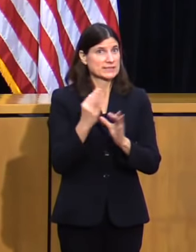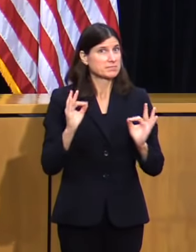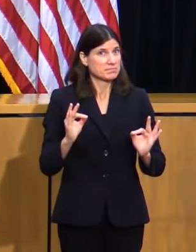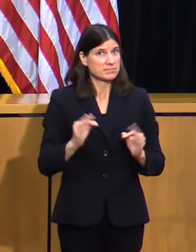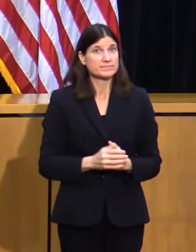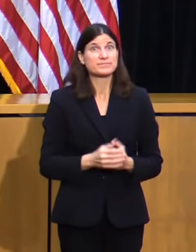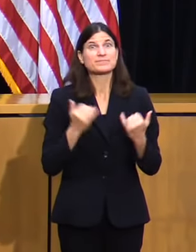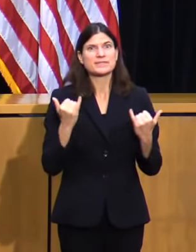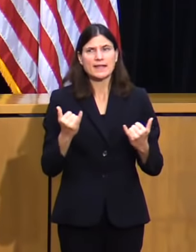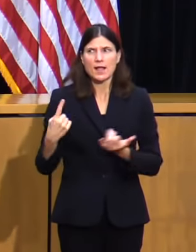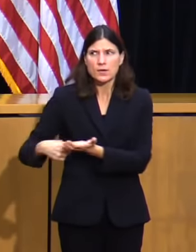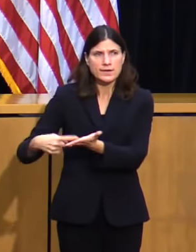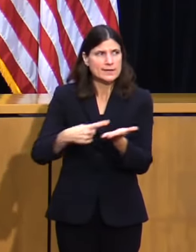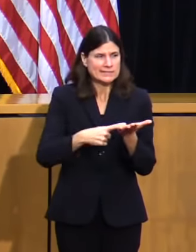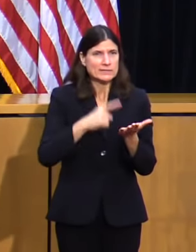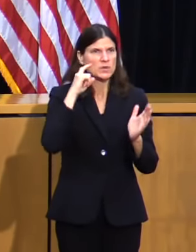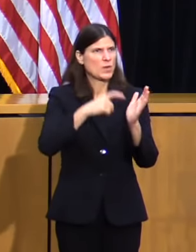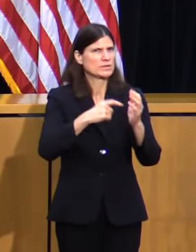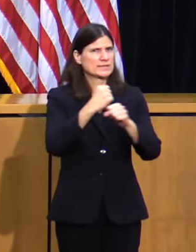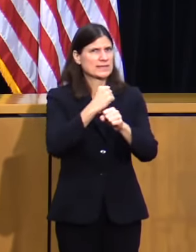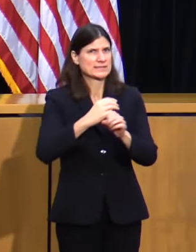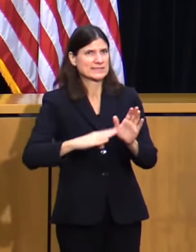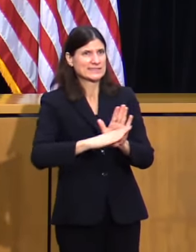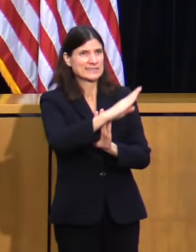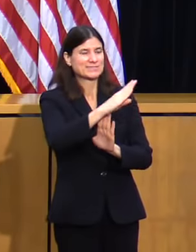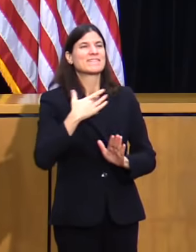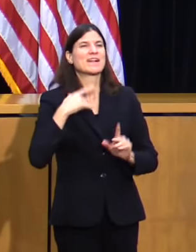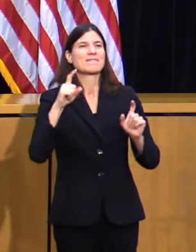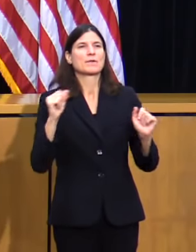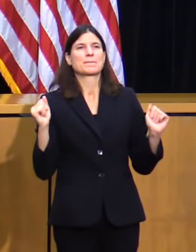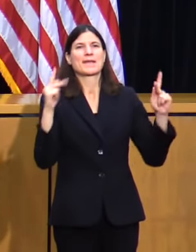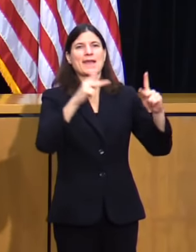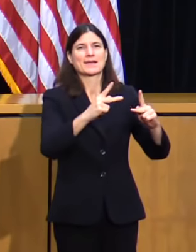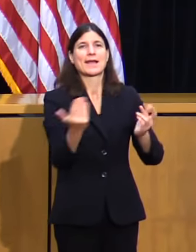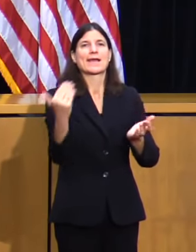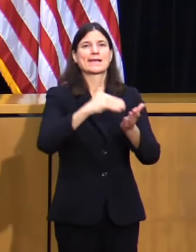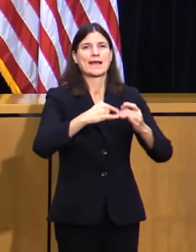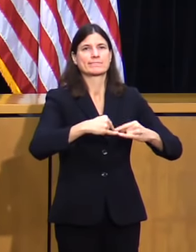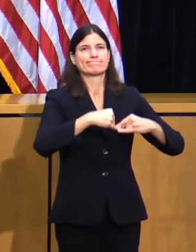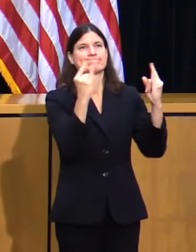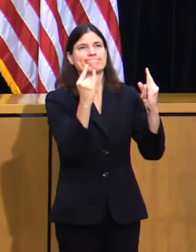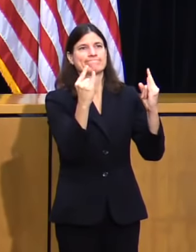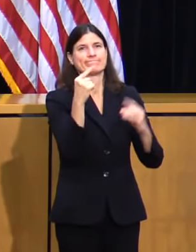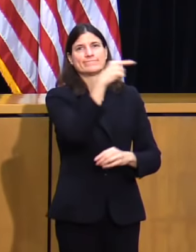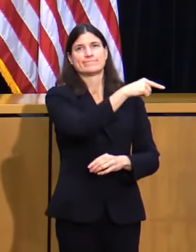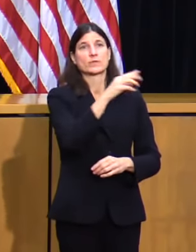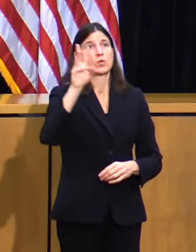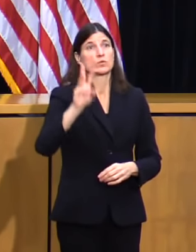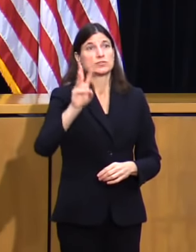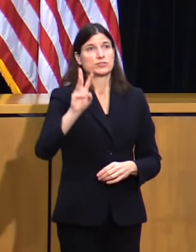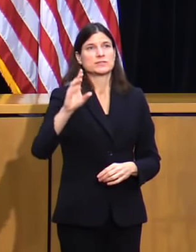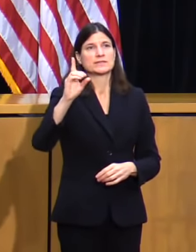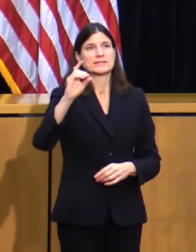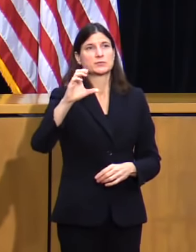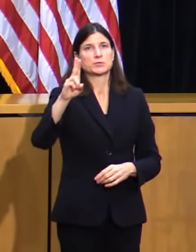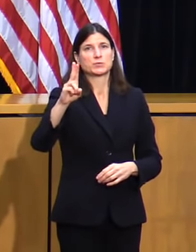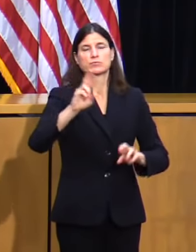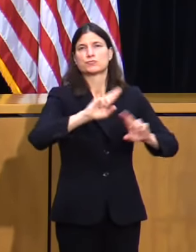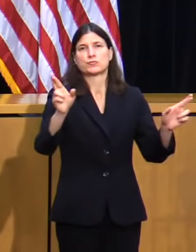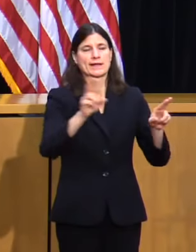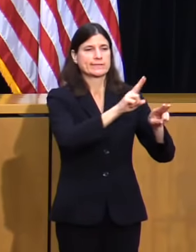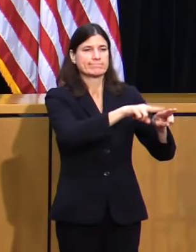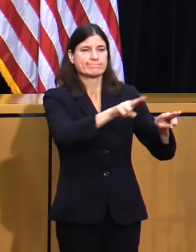Center in Worcester. MEMA and the Command Center have activated plans to mobilize that site, and we expect it to be available for